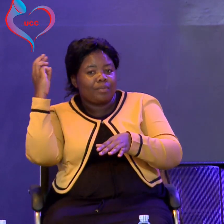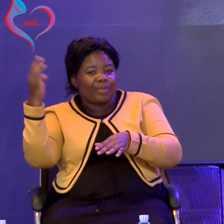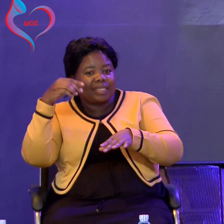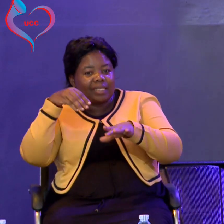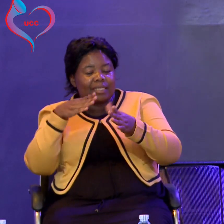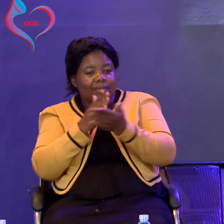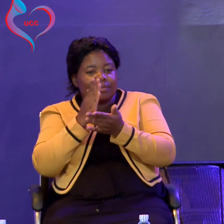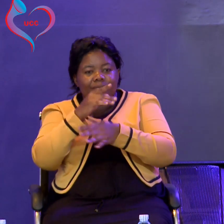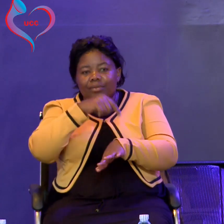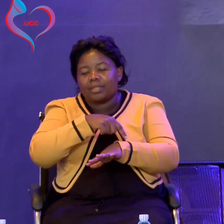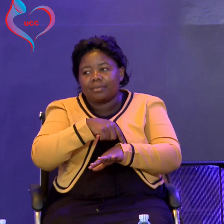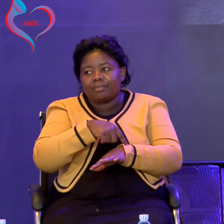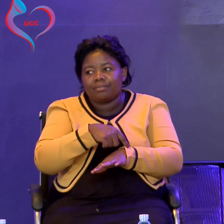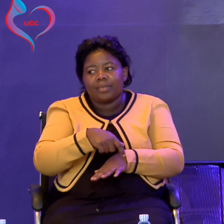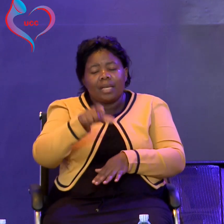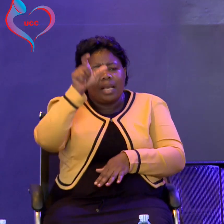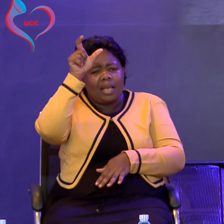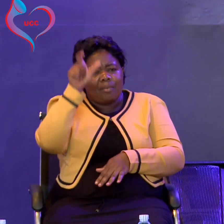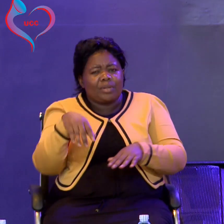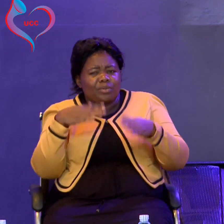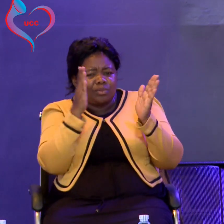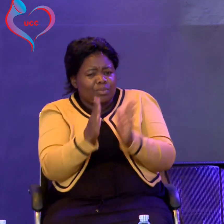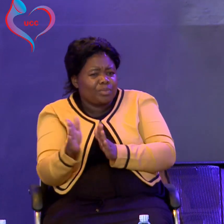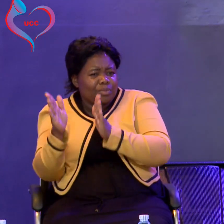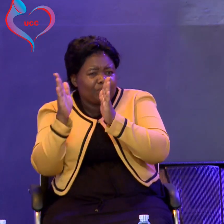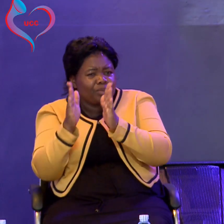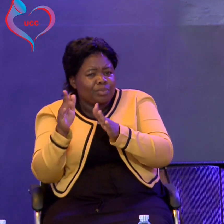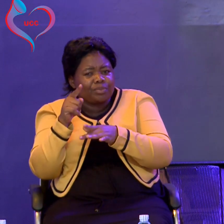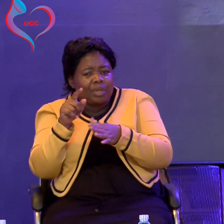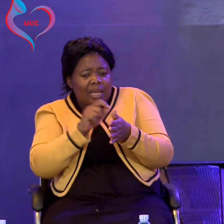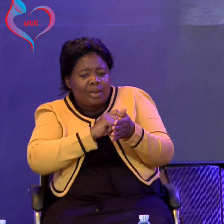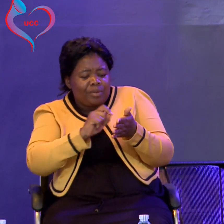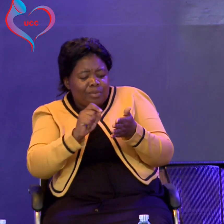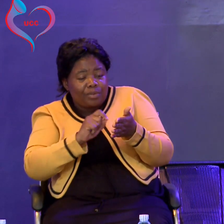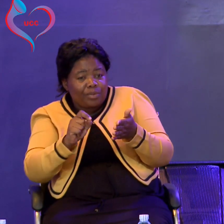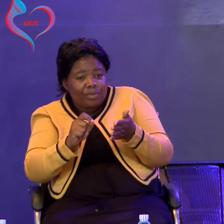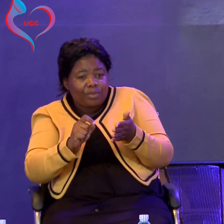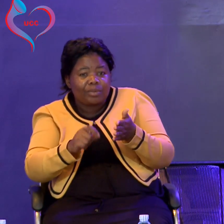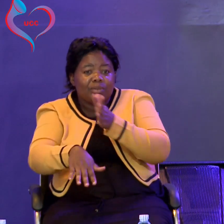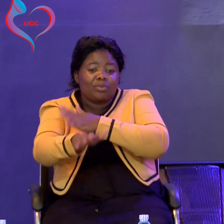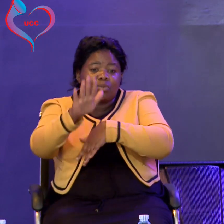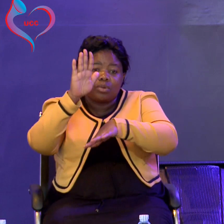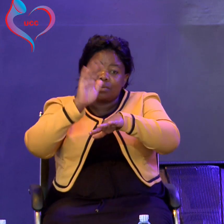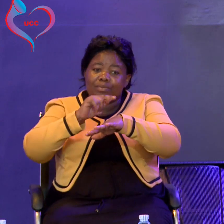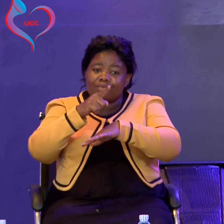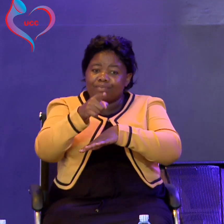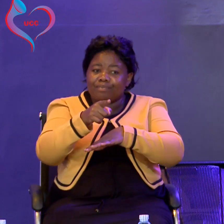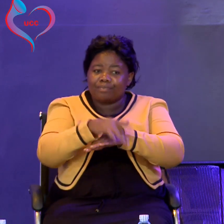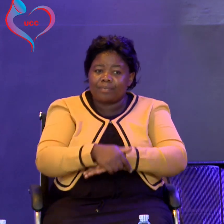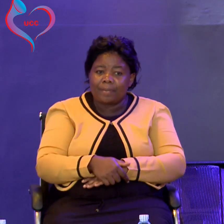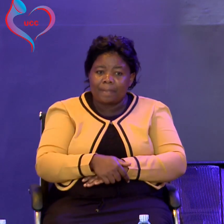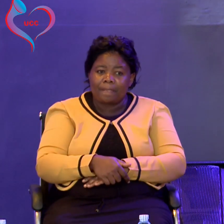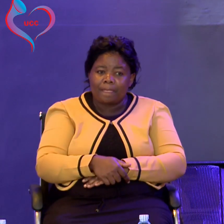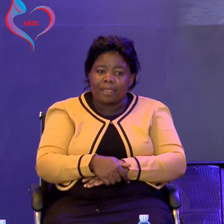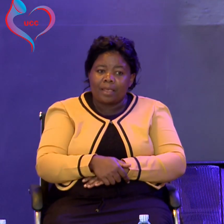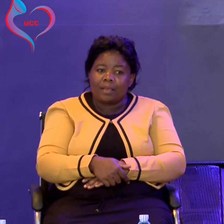message. Omuntu yakiteekateeka yakiwandiika yali ayitibwa Katonda. The person who wrote it was called by God.